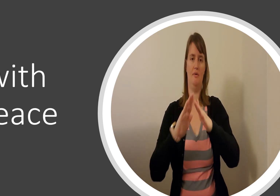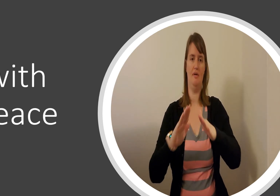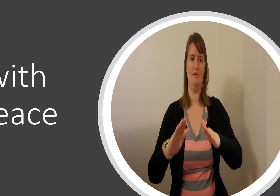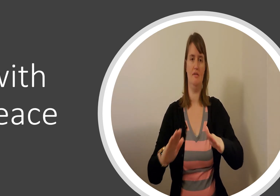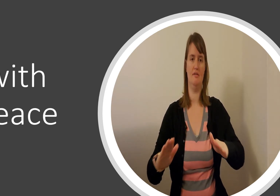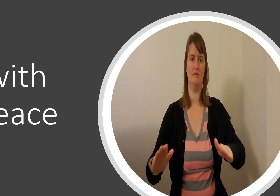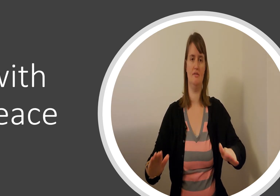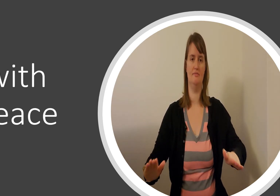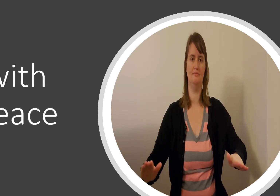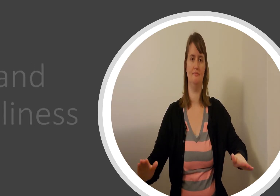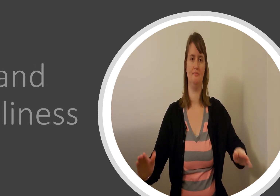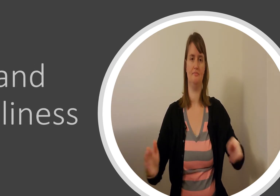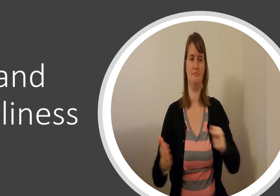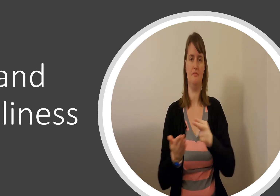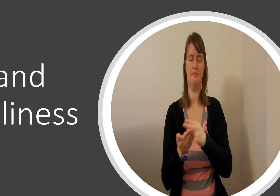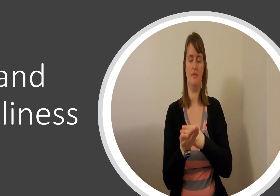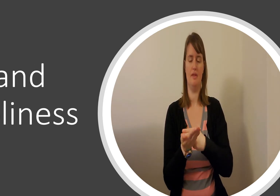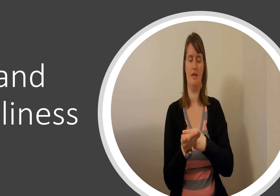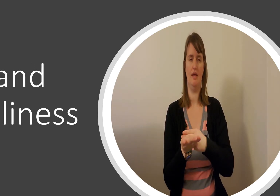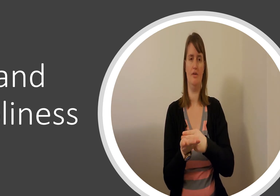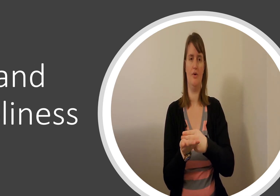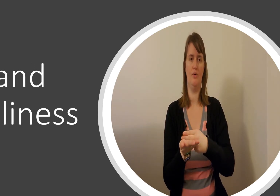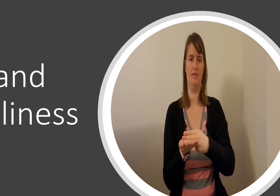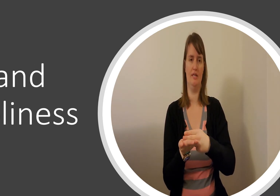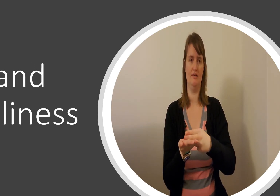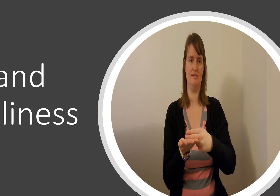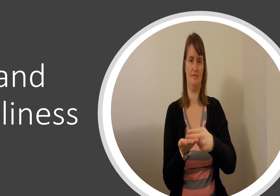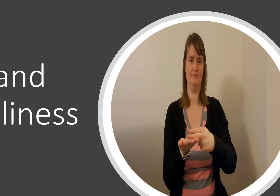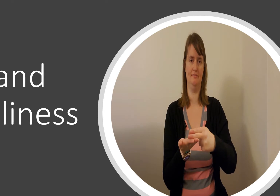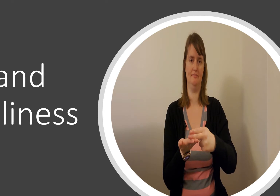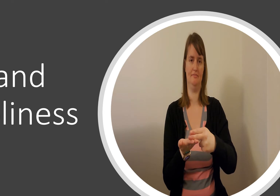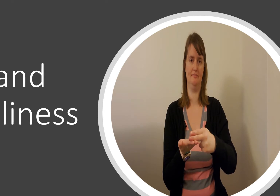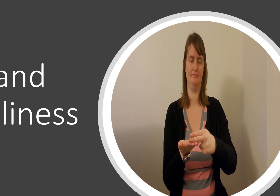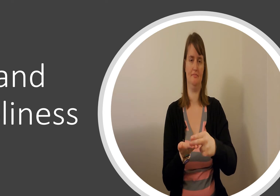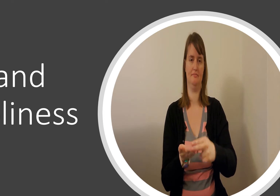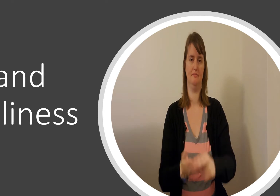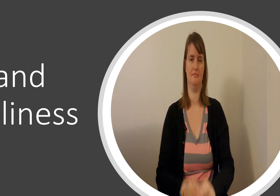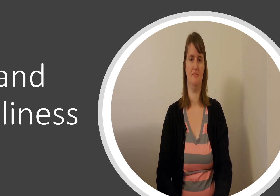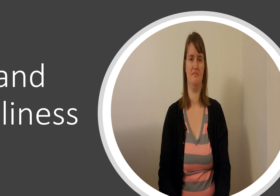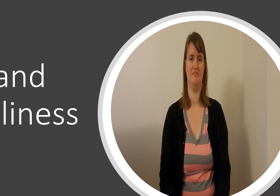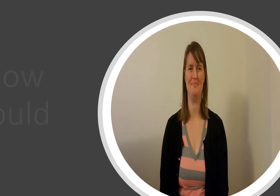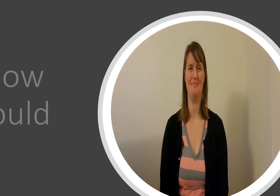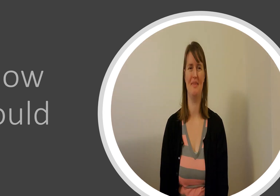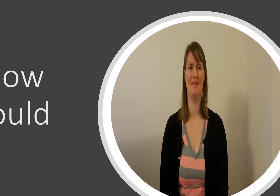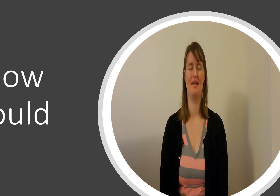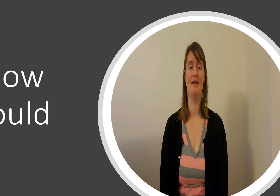with peace and holiness.